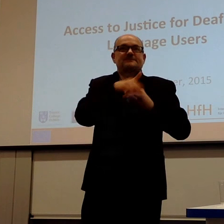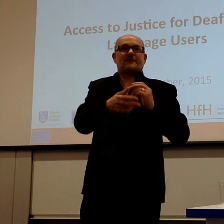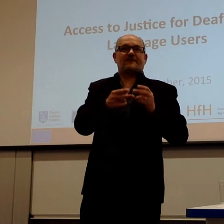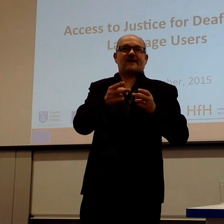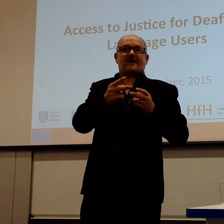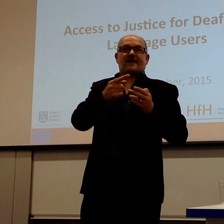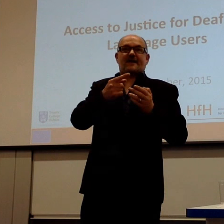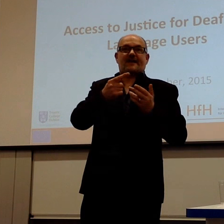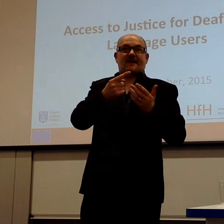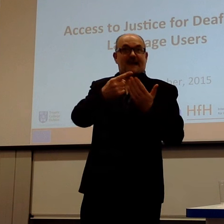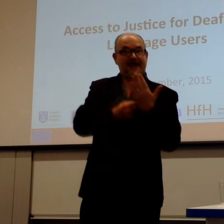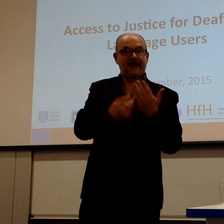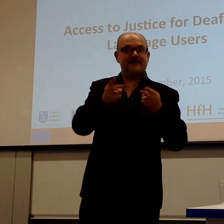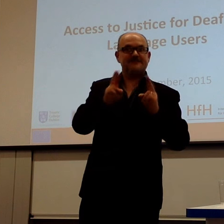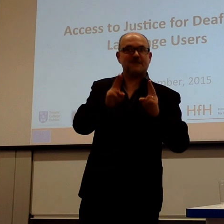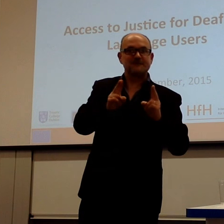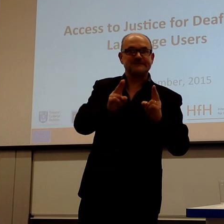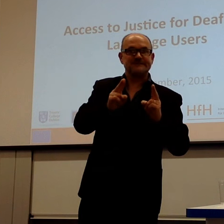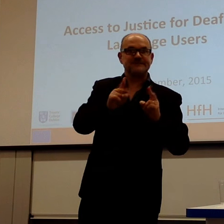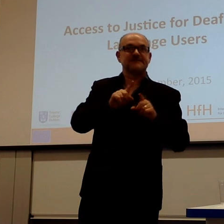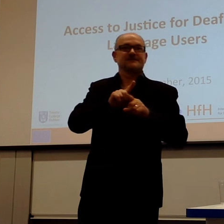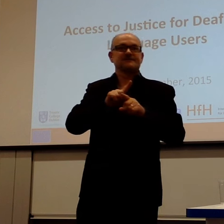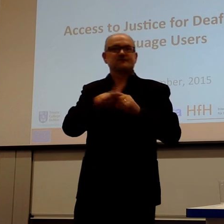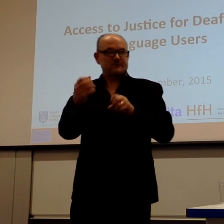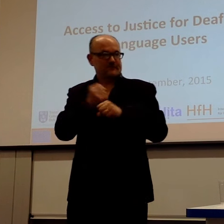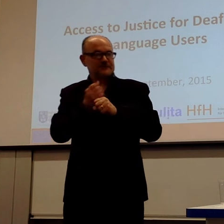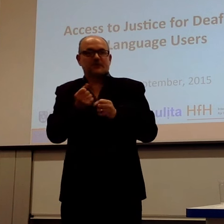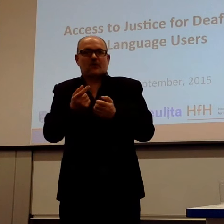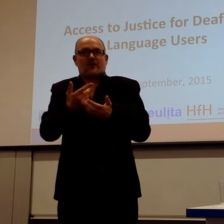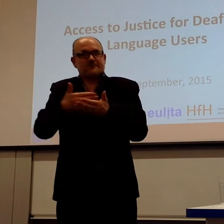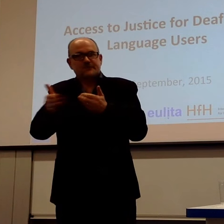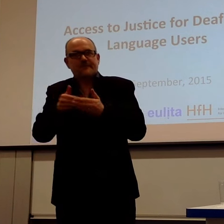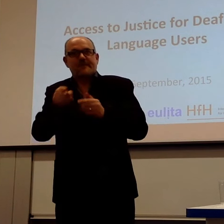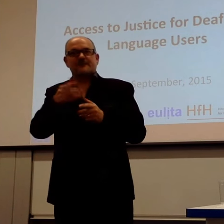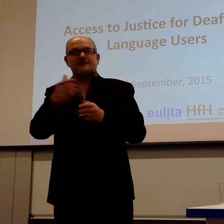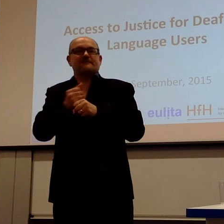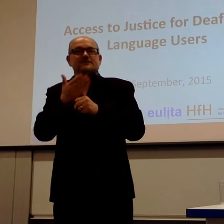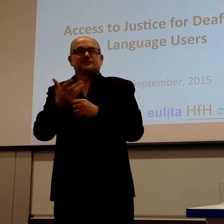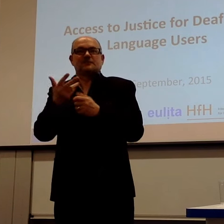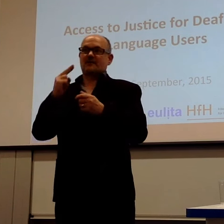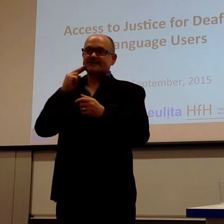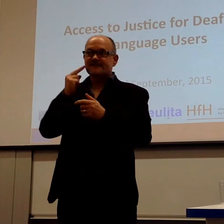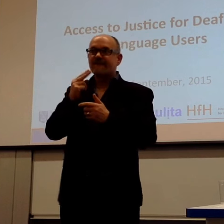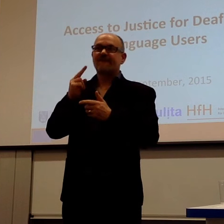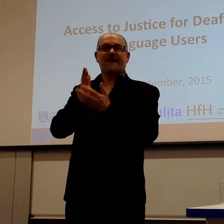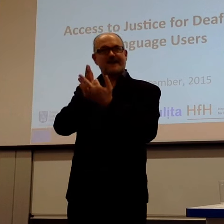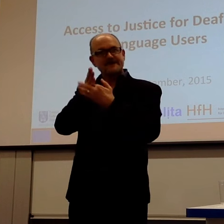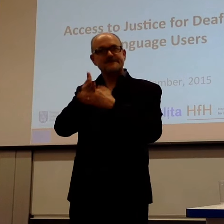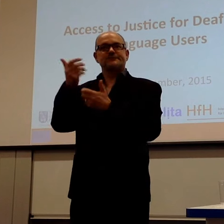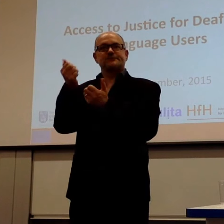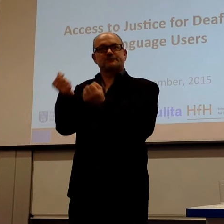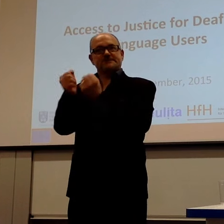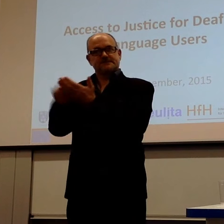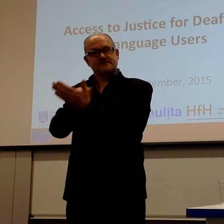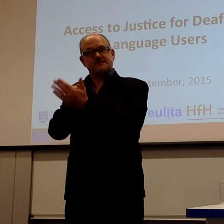trying to identify the problems that occur within legal interpreting to make sure that they get sorted out and that deaf people have good